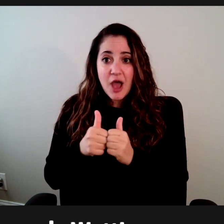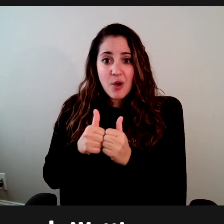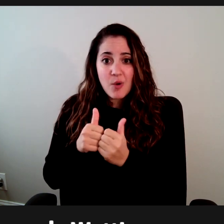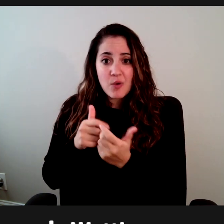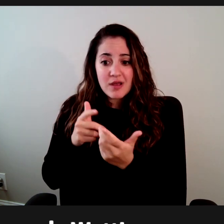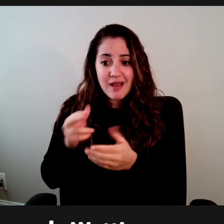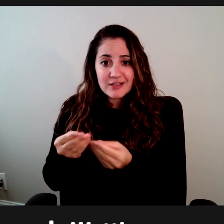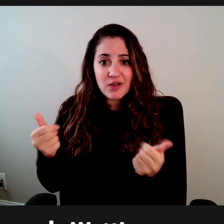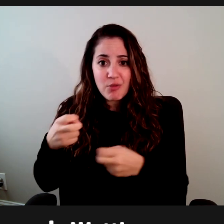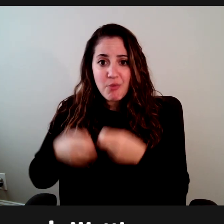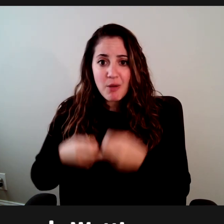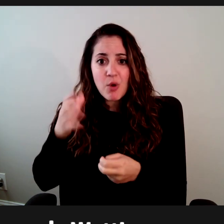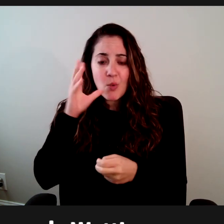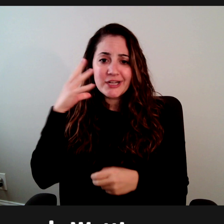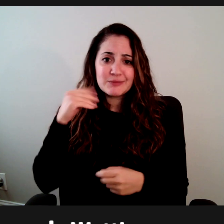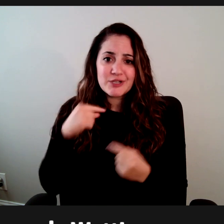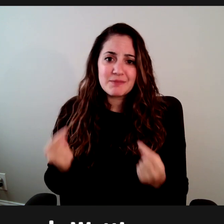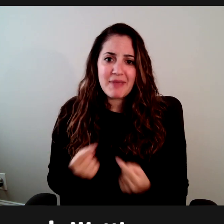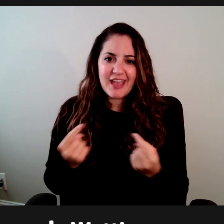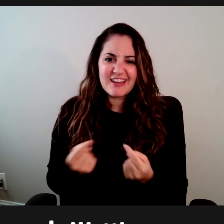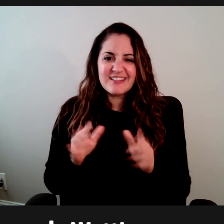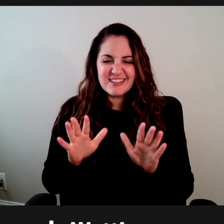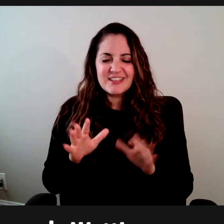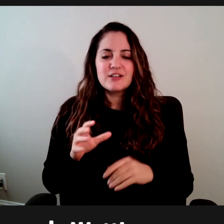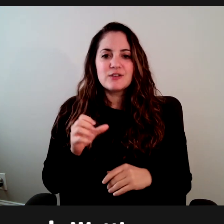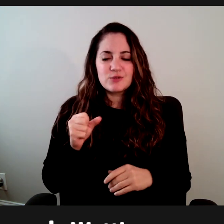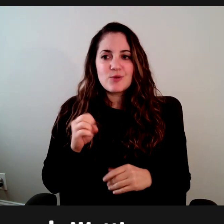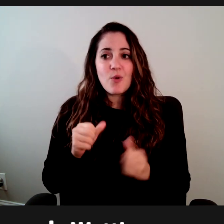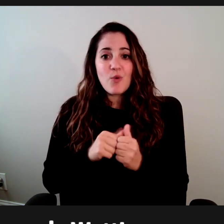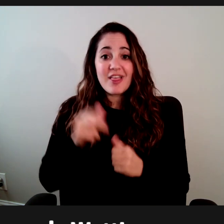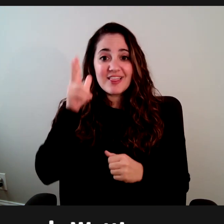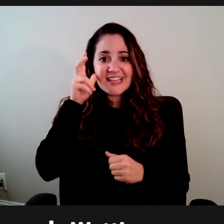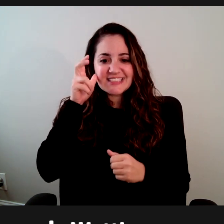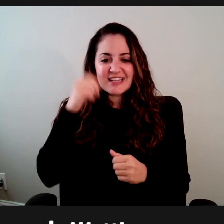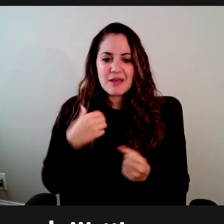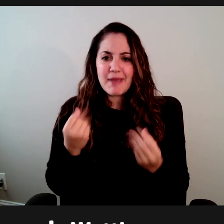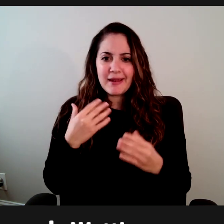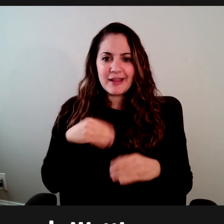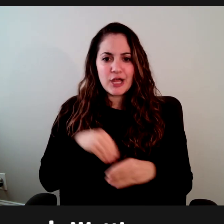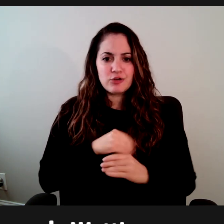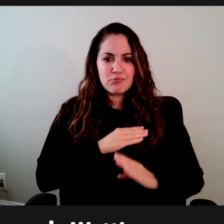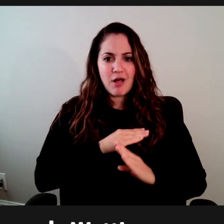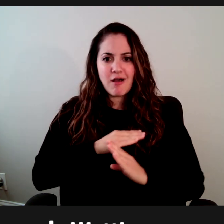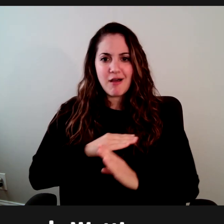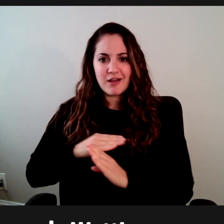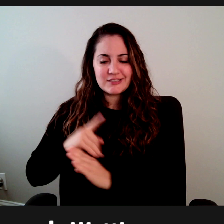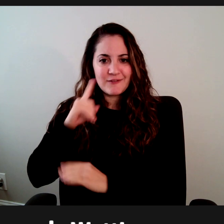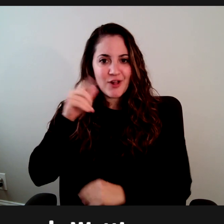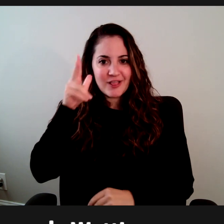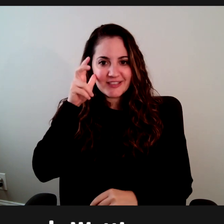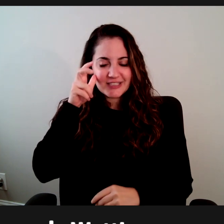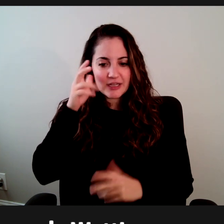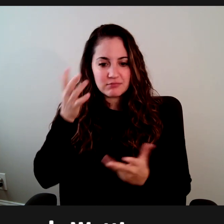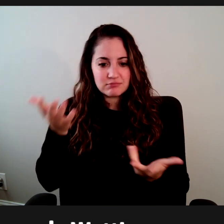be painful. Mm. So listening, there's lots of internal blocks to